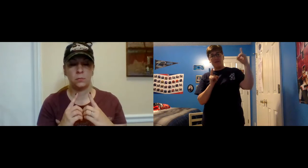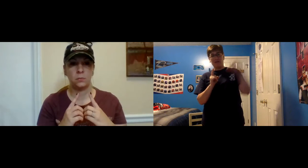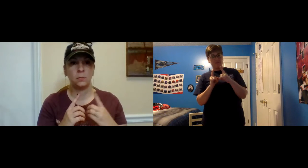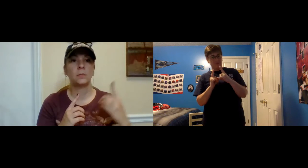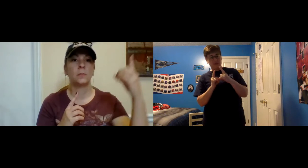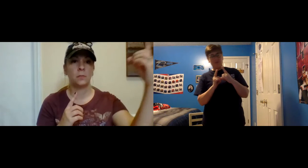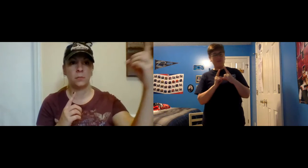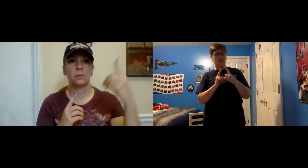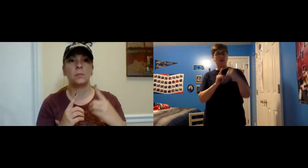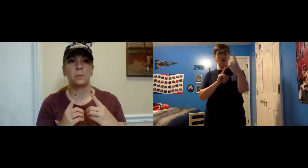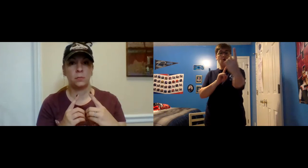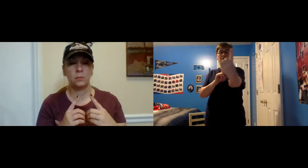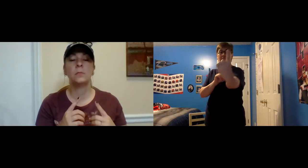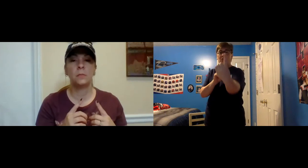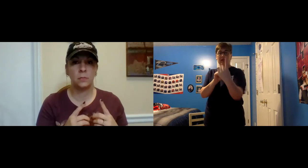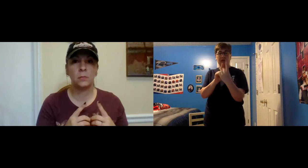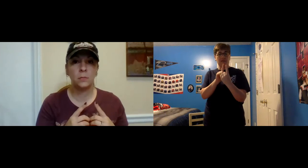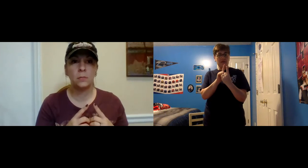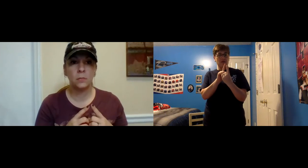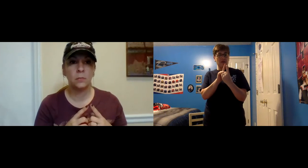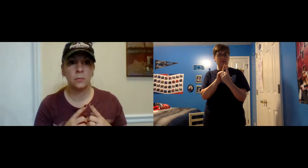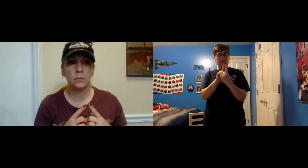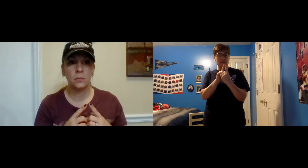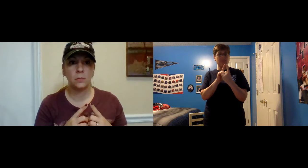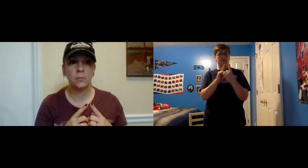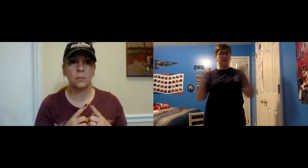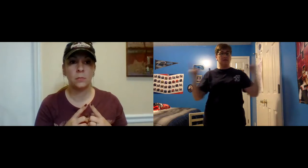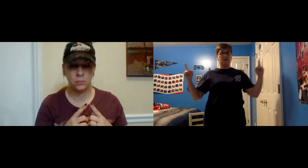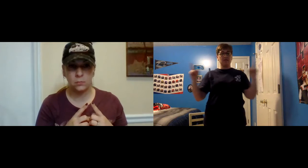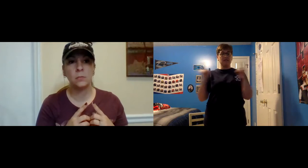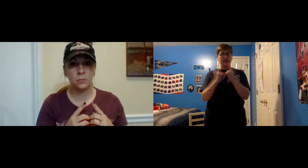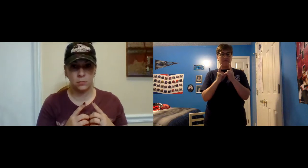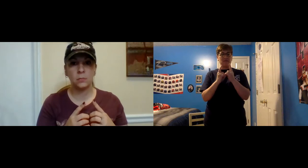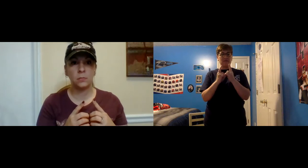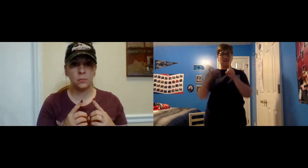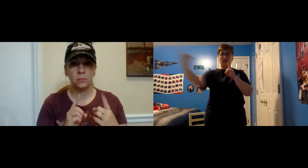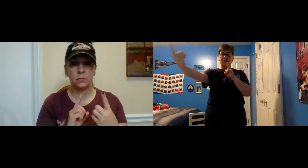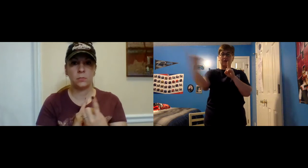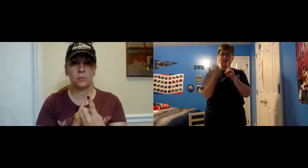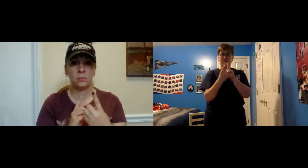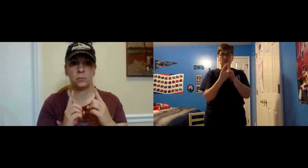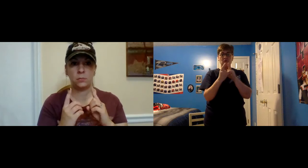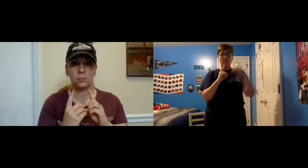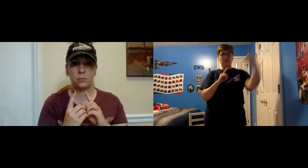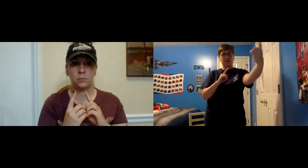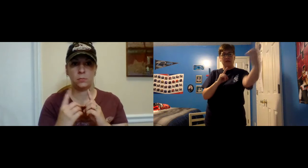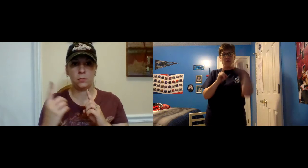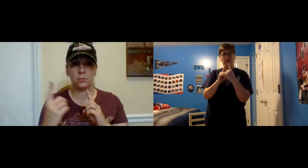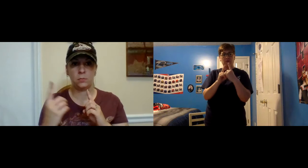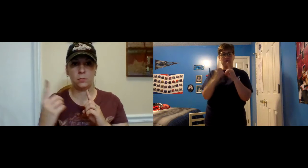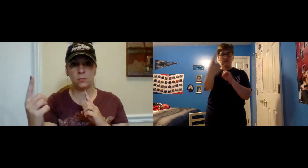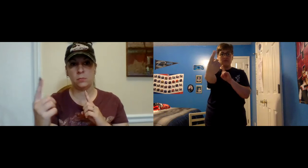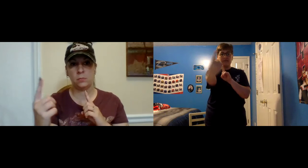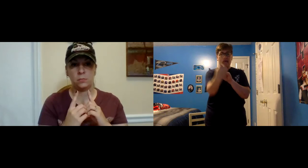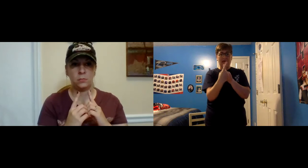met me, everywhere. Or someone can come here and meet. So it doesn't have to be this way. You can, if you want to put like where